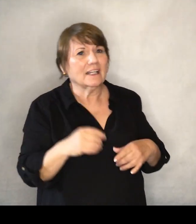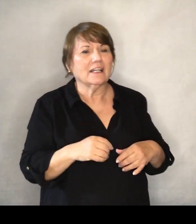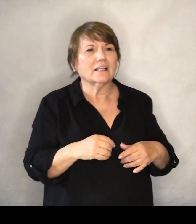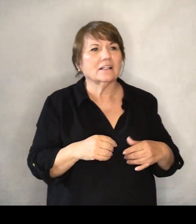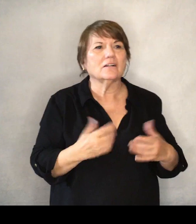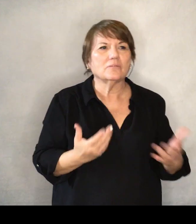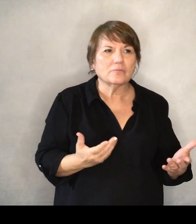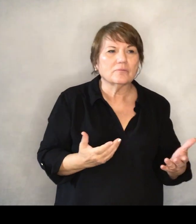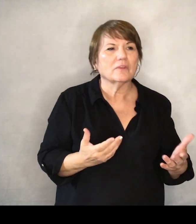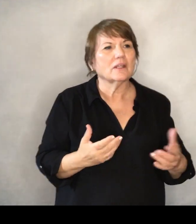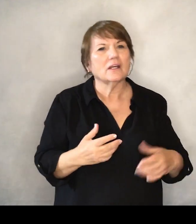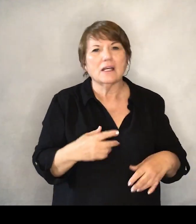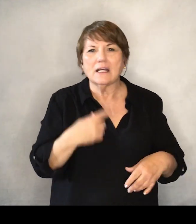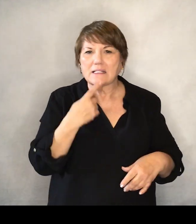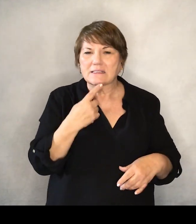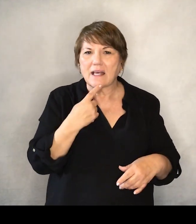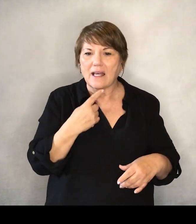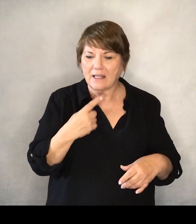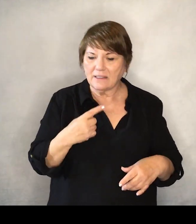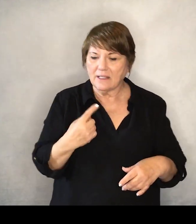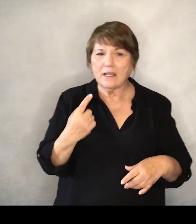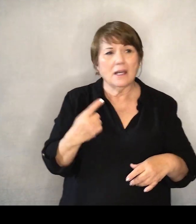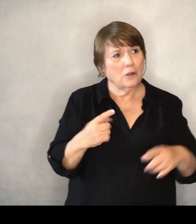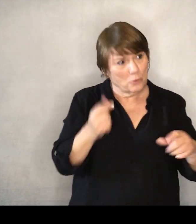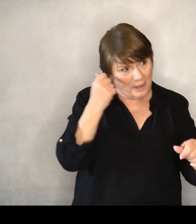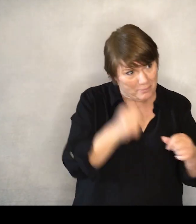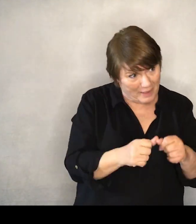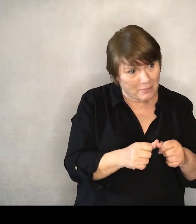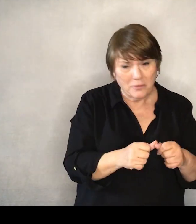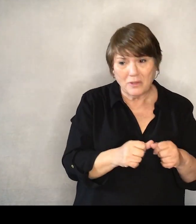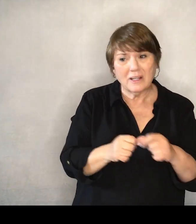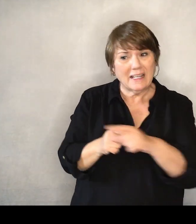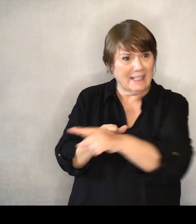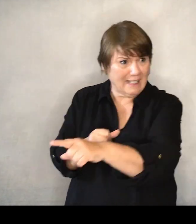Jesus referred to Lazarus as the one you love.